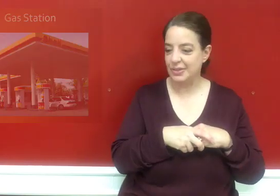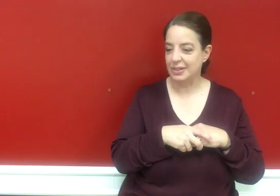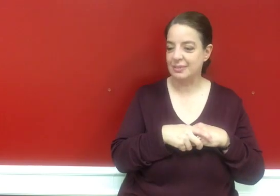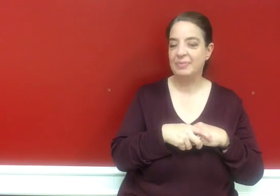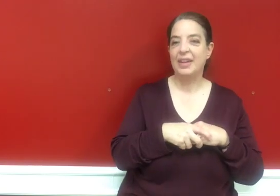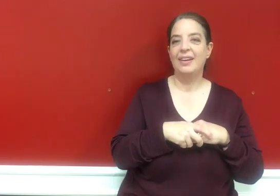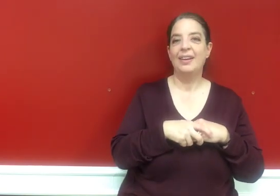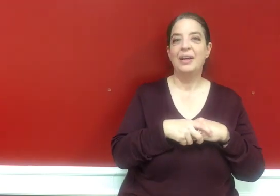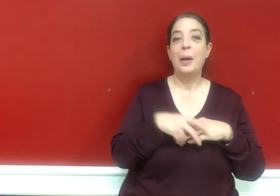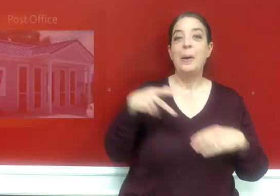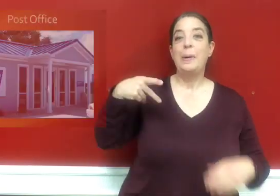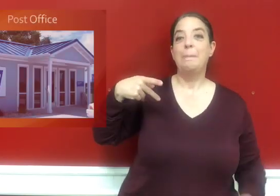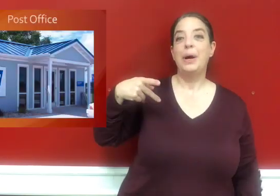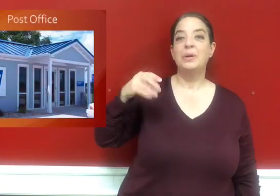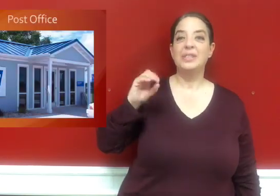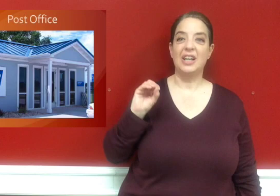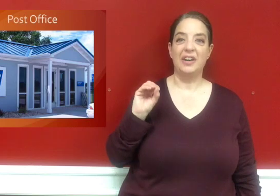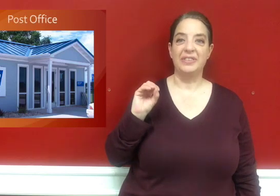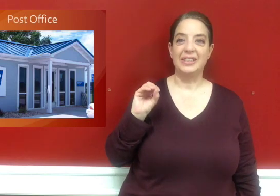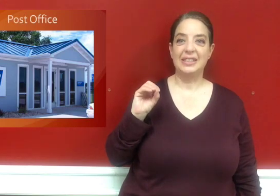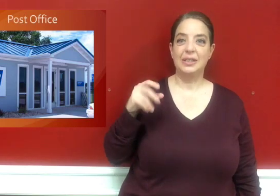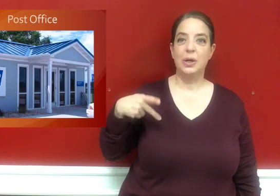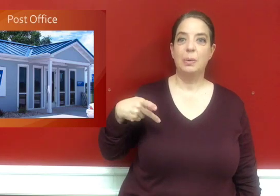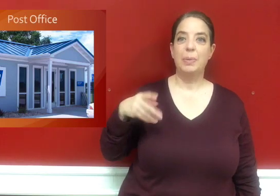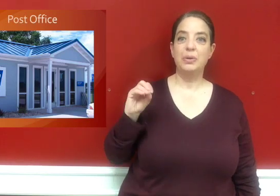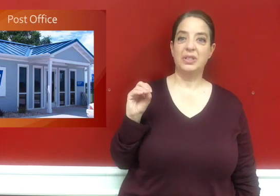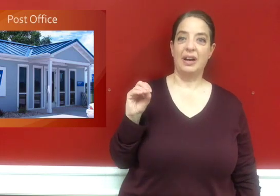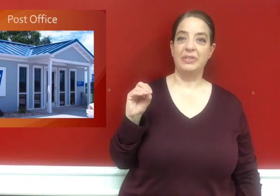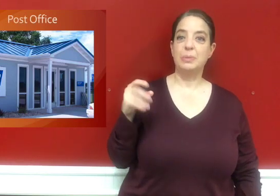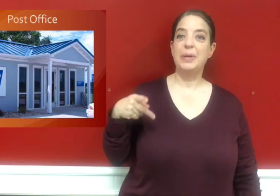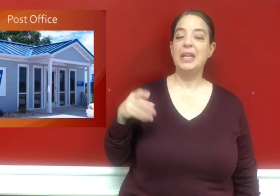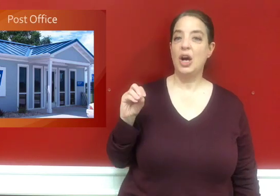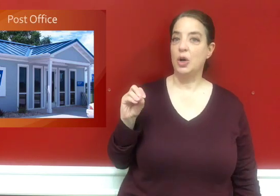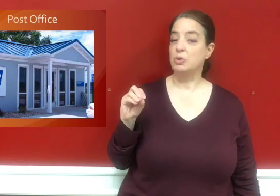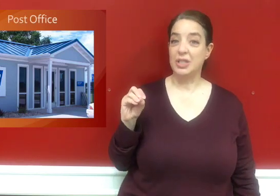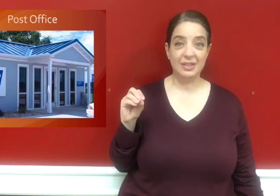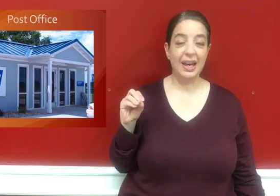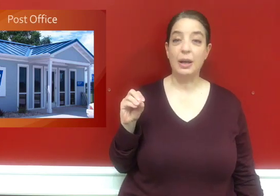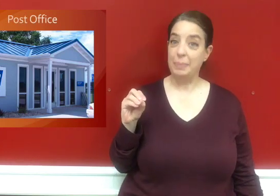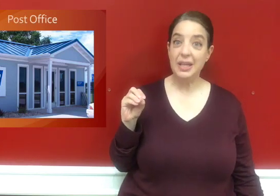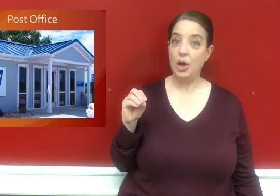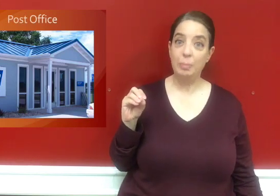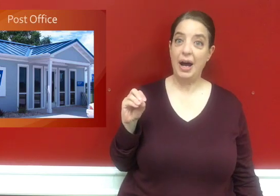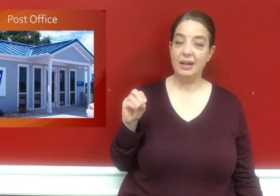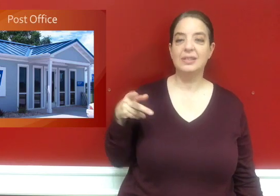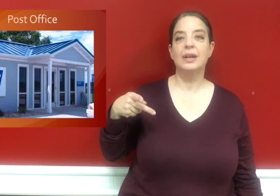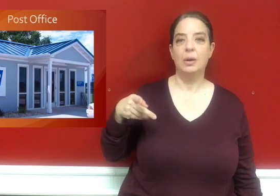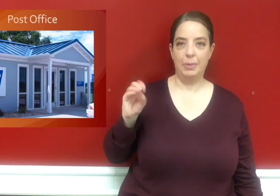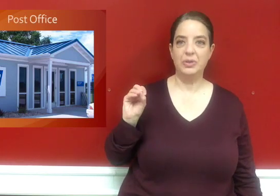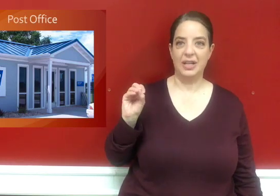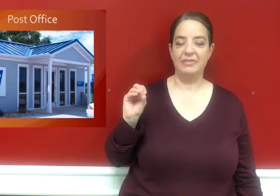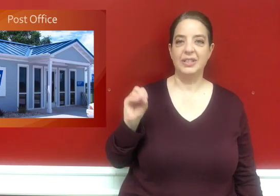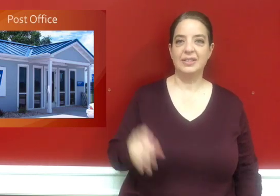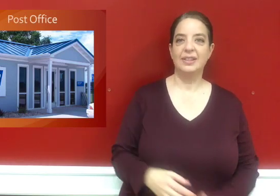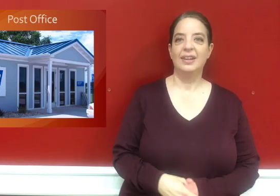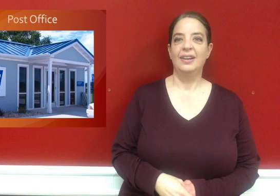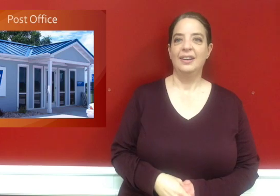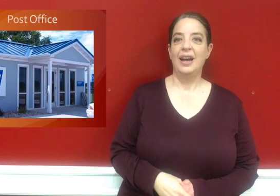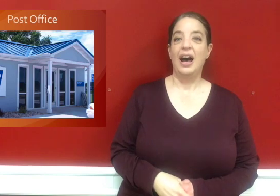sense. Post office. Post office. P-O. Just like a P-O box. Post office.